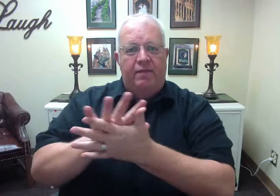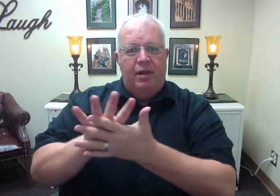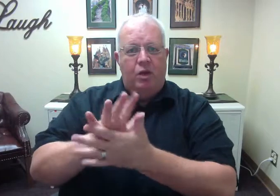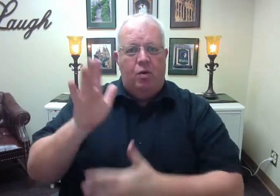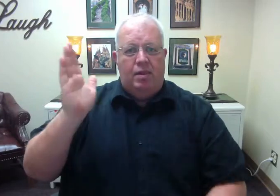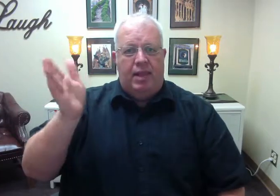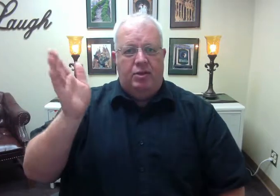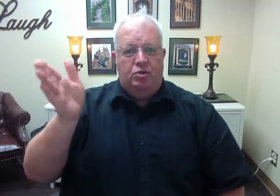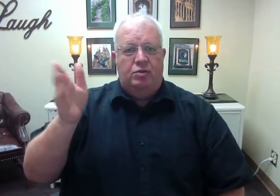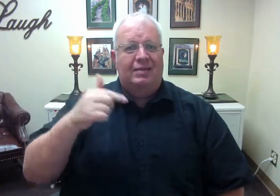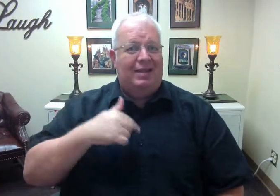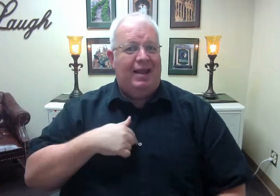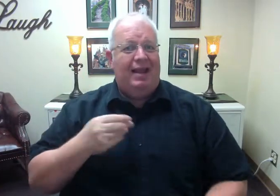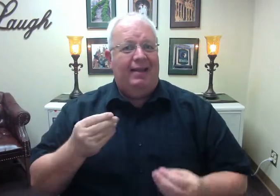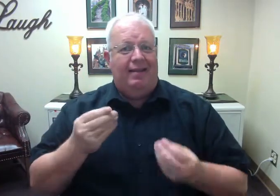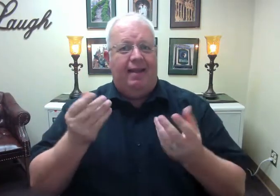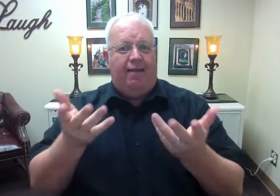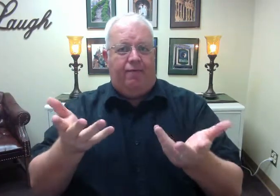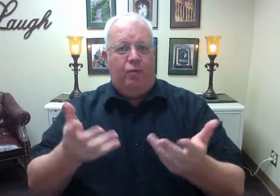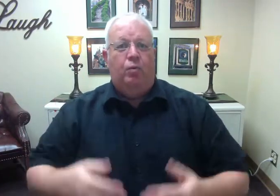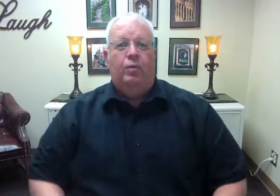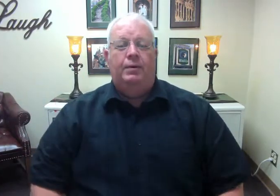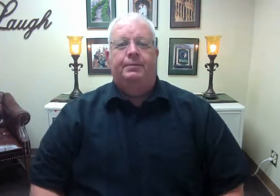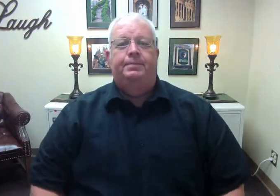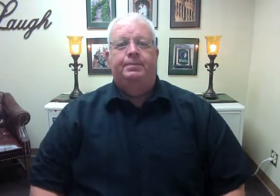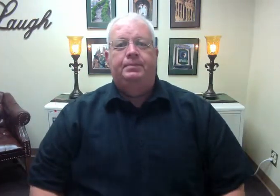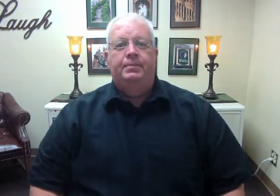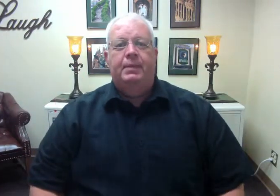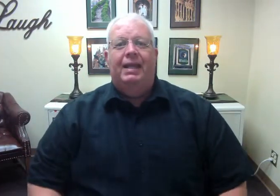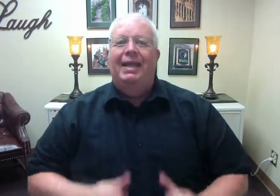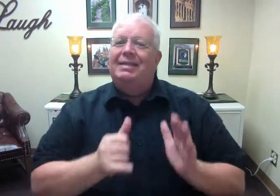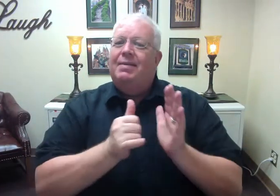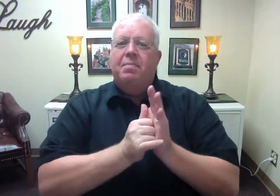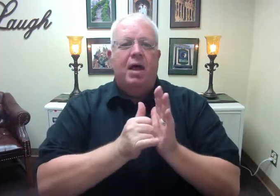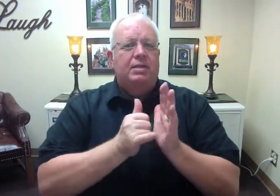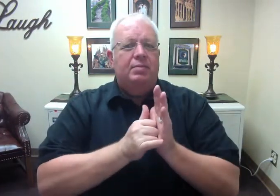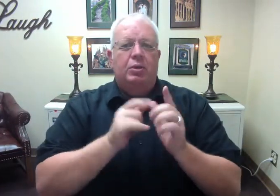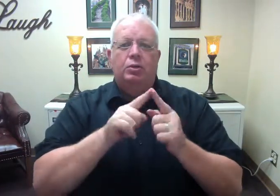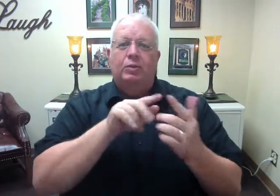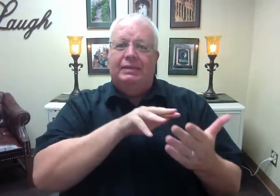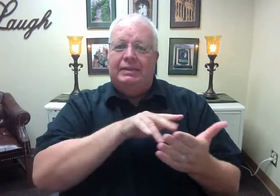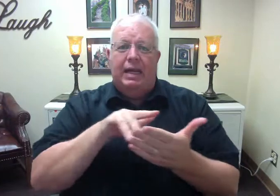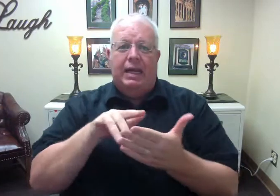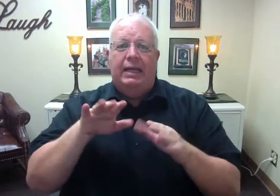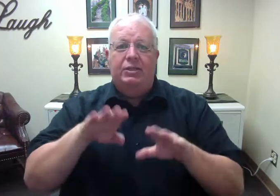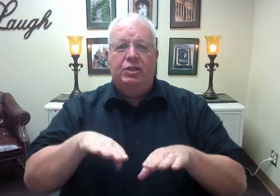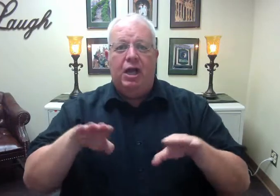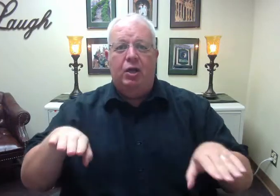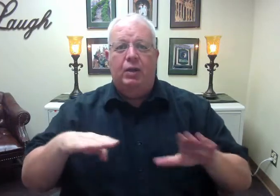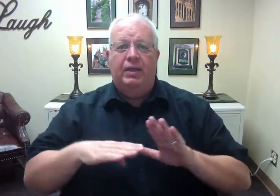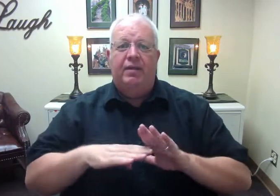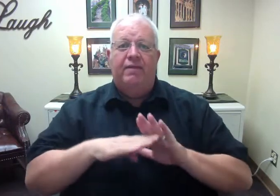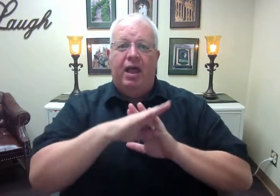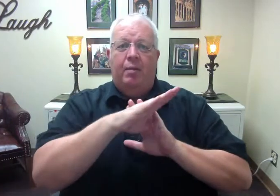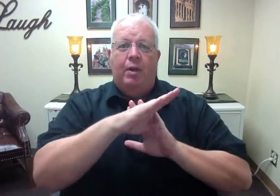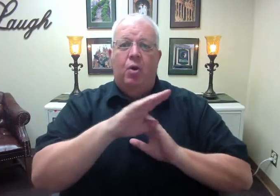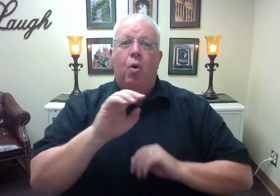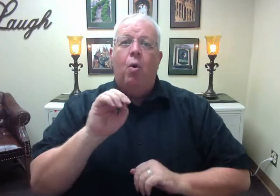It is impossible to study childhood development or work in an elementary education